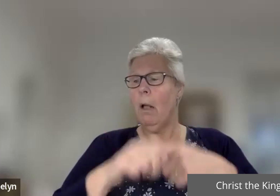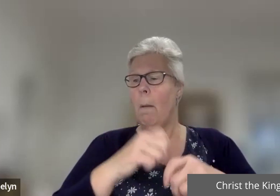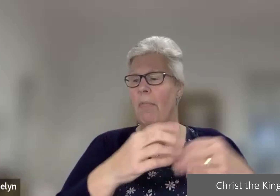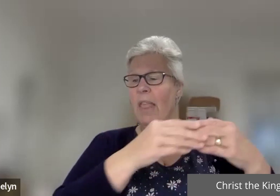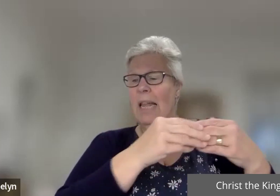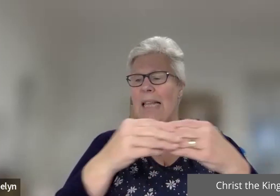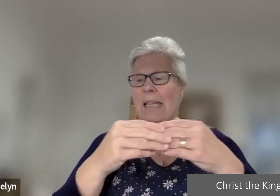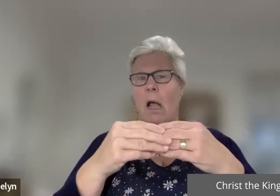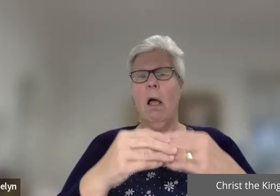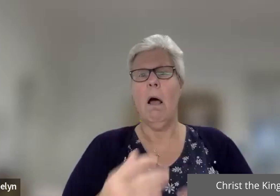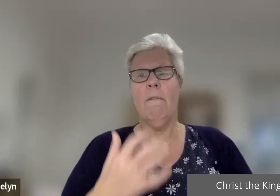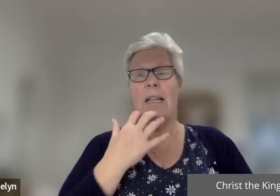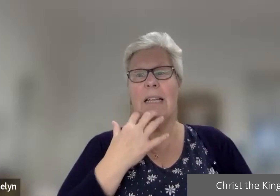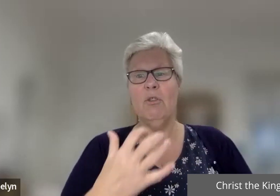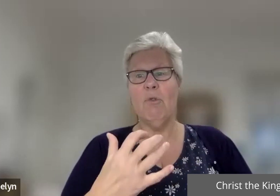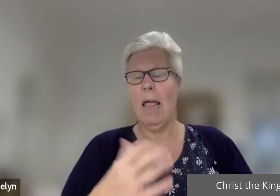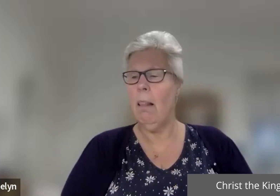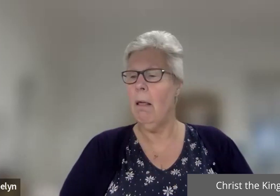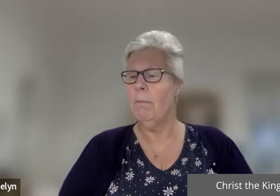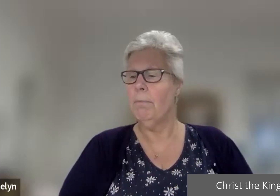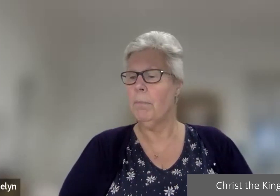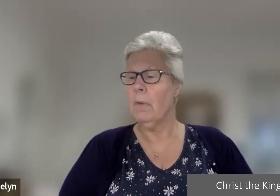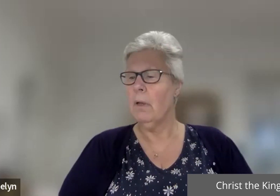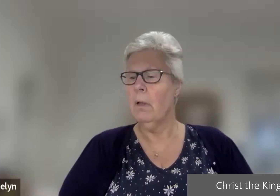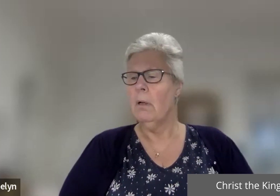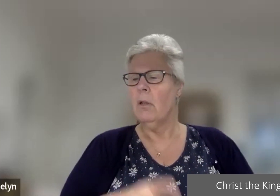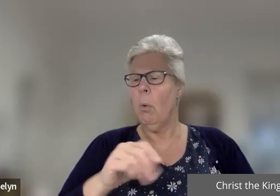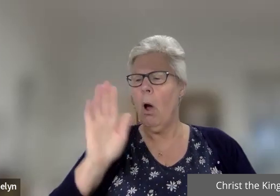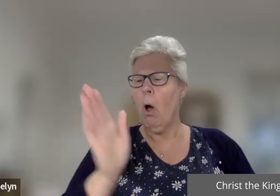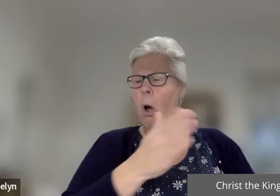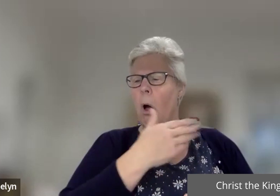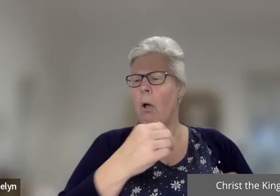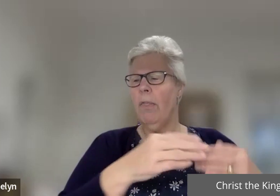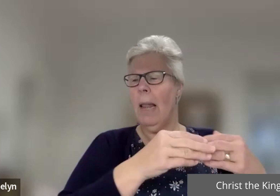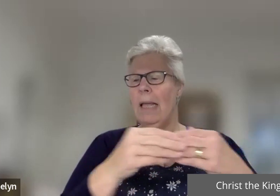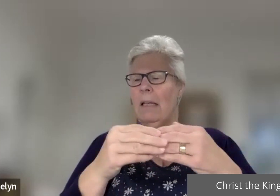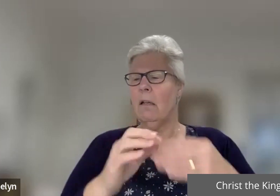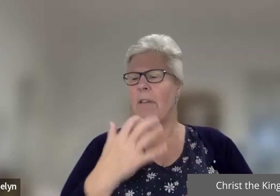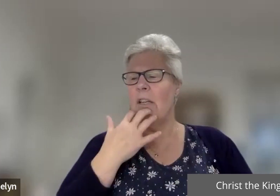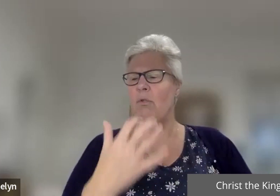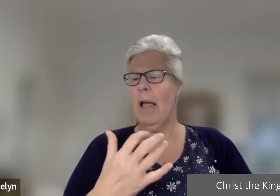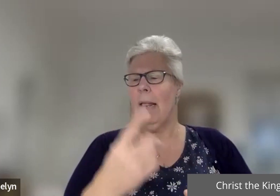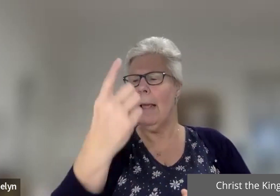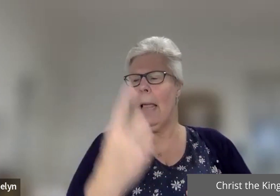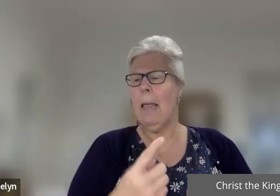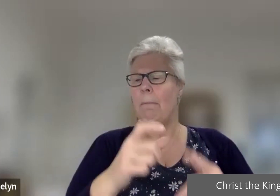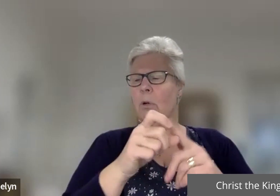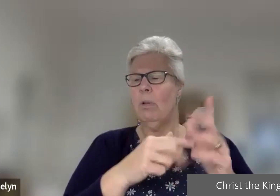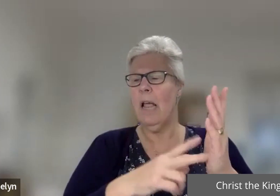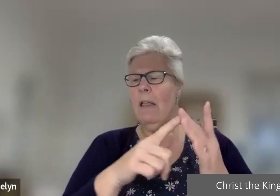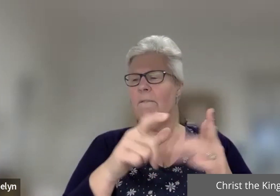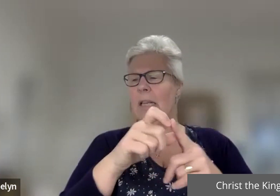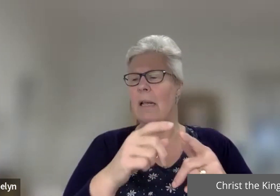will become the leader of Israel." So all the leaders of Israel